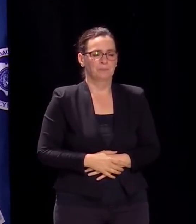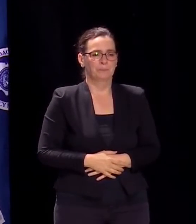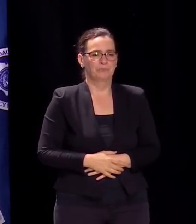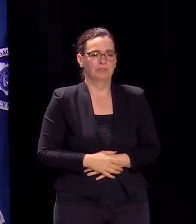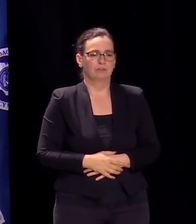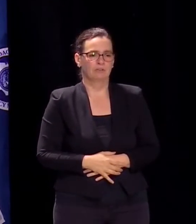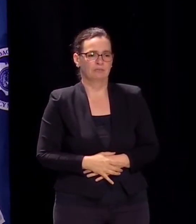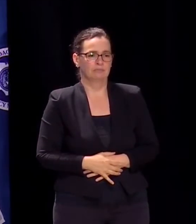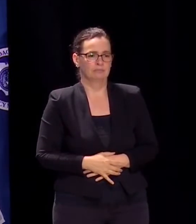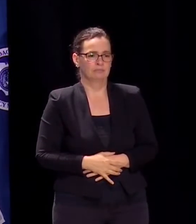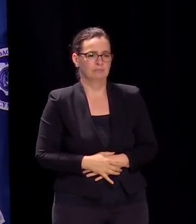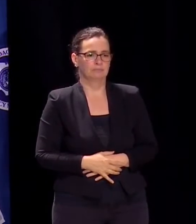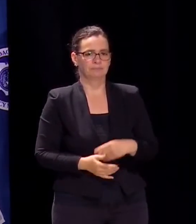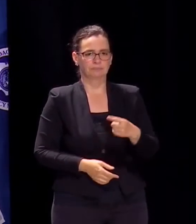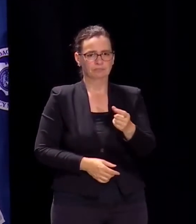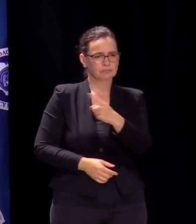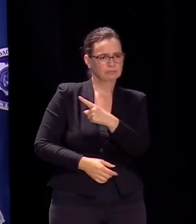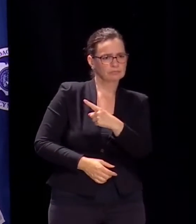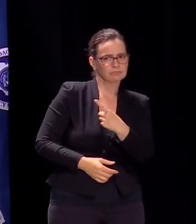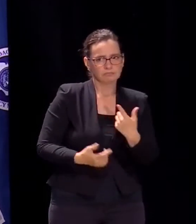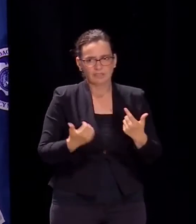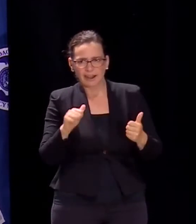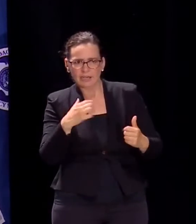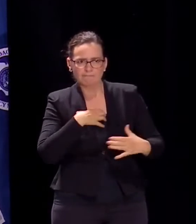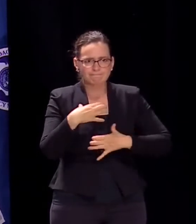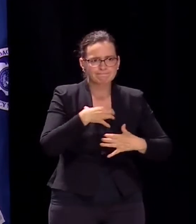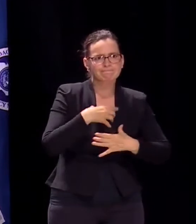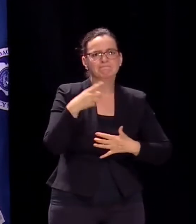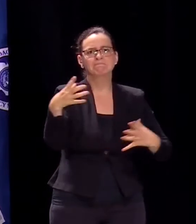complaints every day. There's been